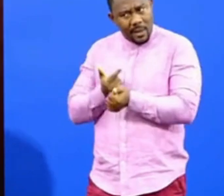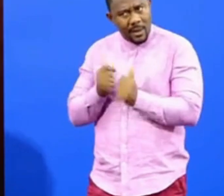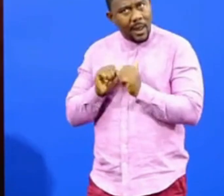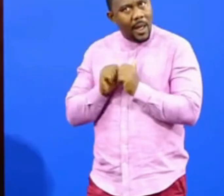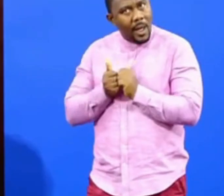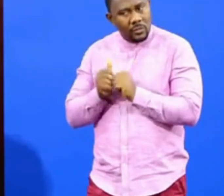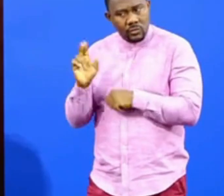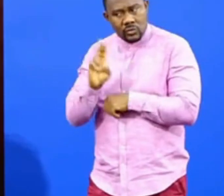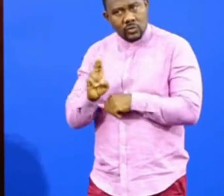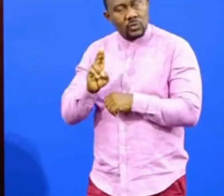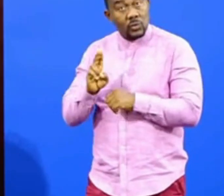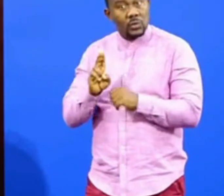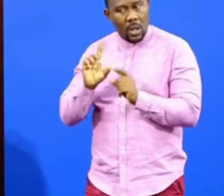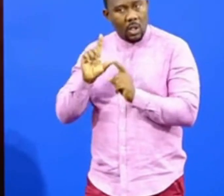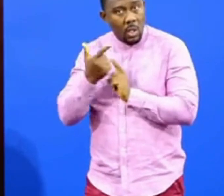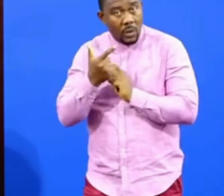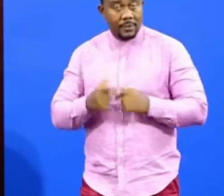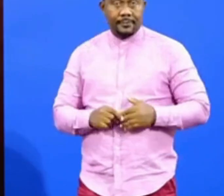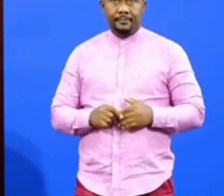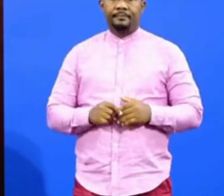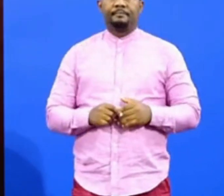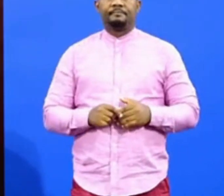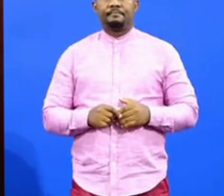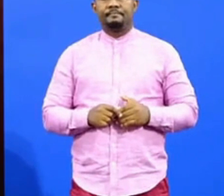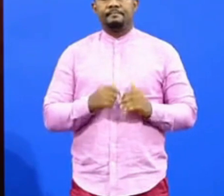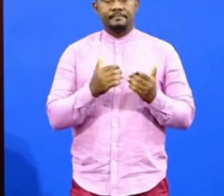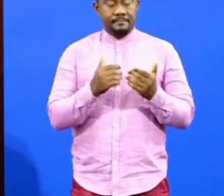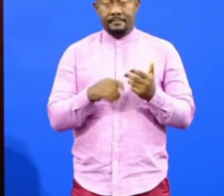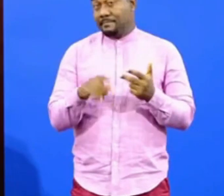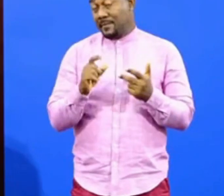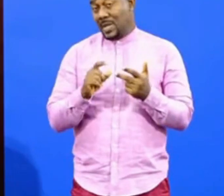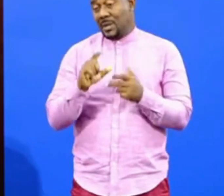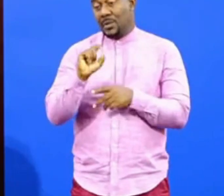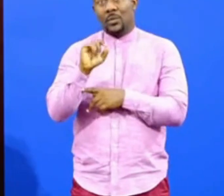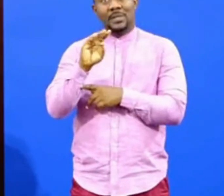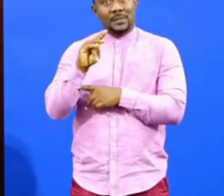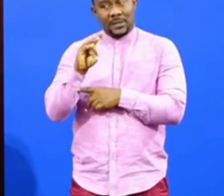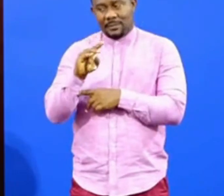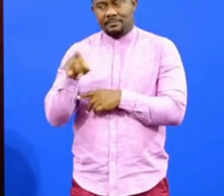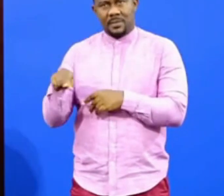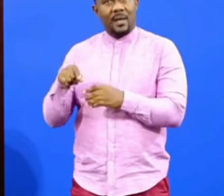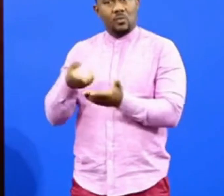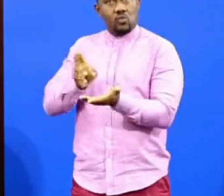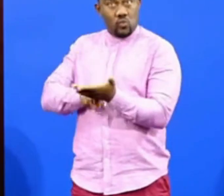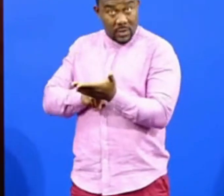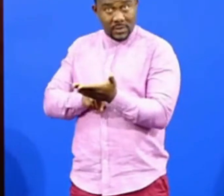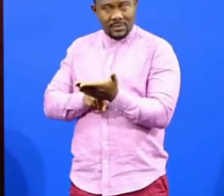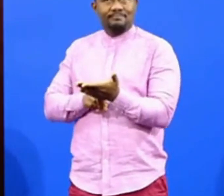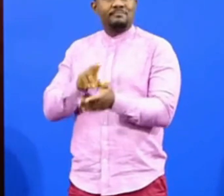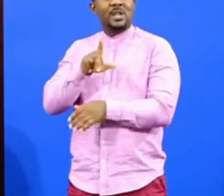our current needs. In 2017, it was incorporated as a company, a private company limited